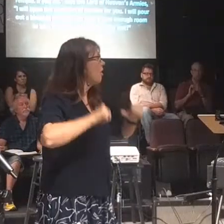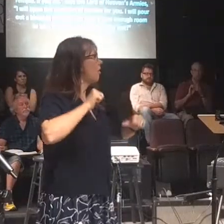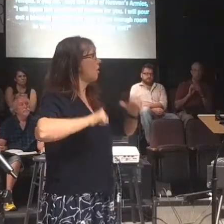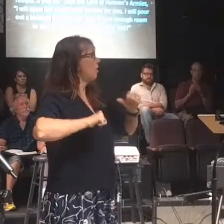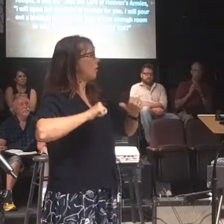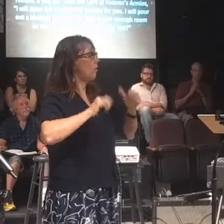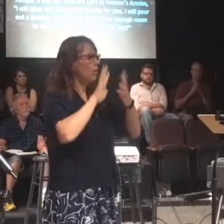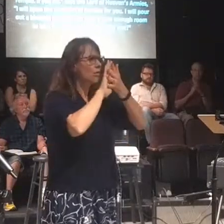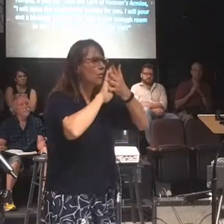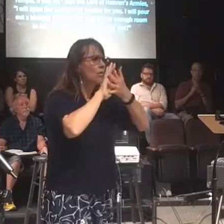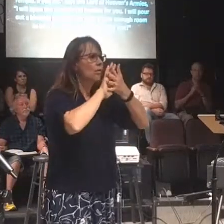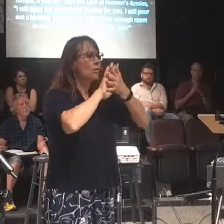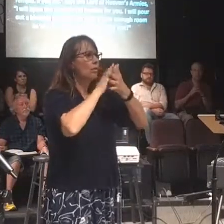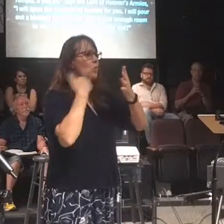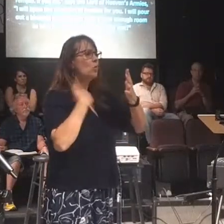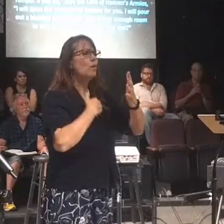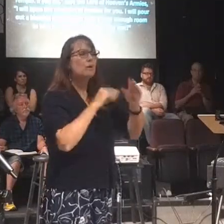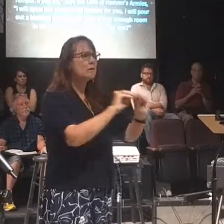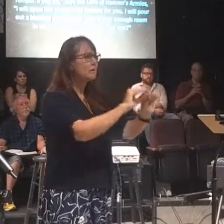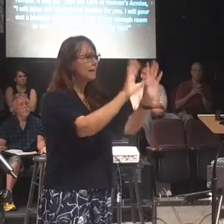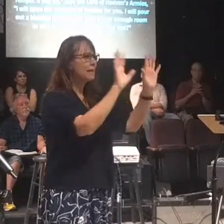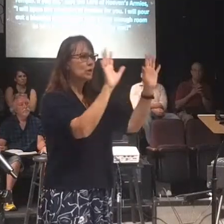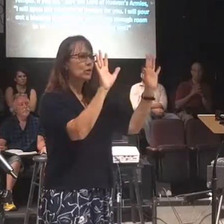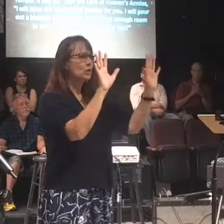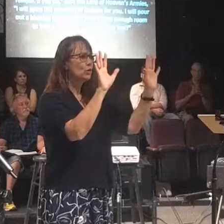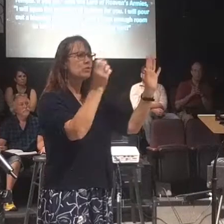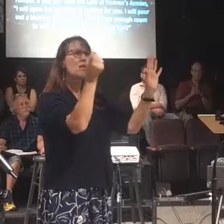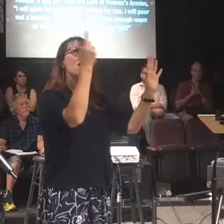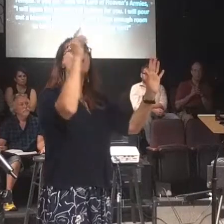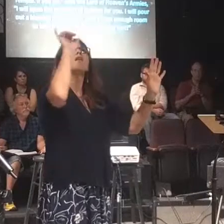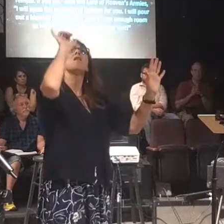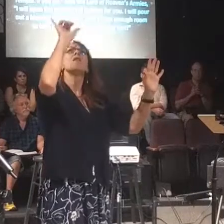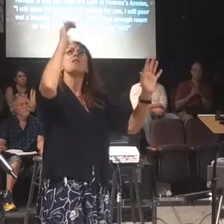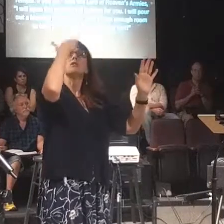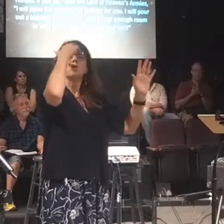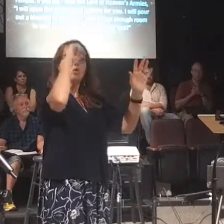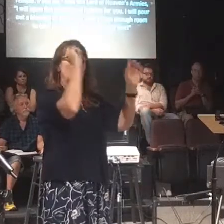be okay, but we're just not. It goes away.